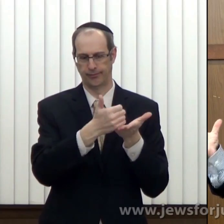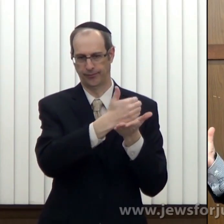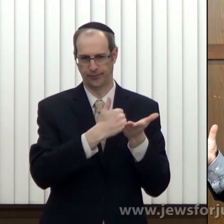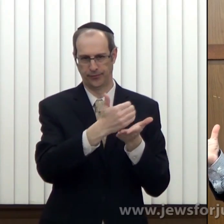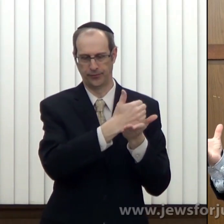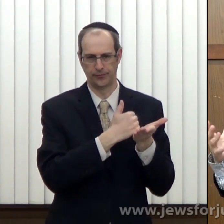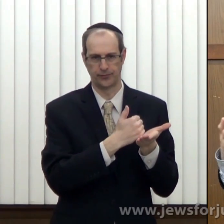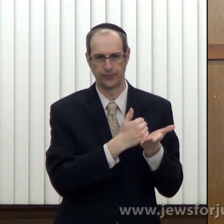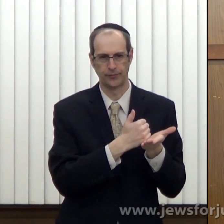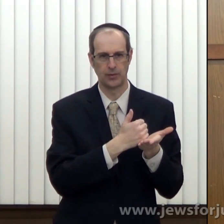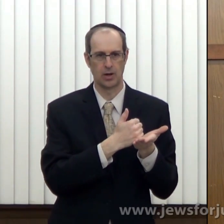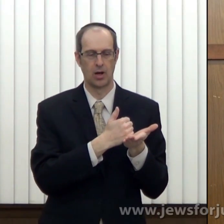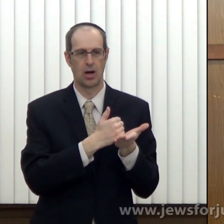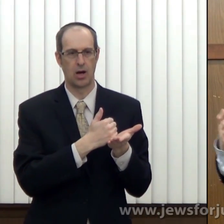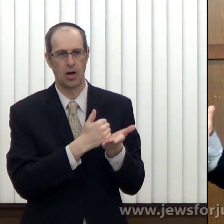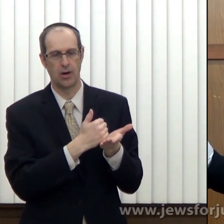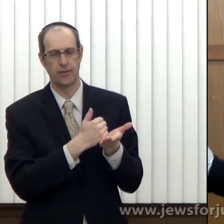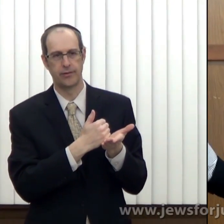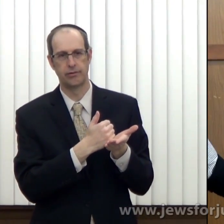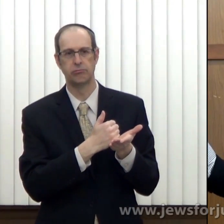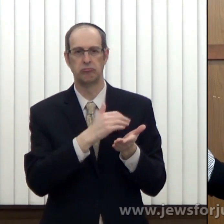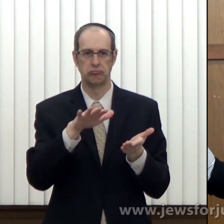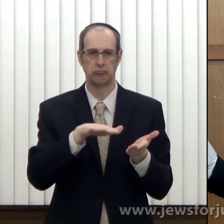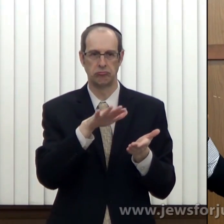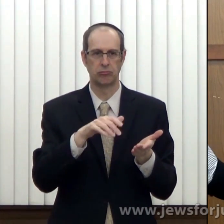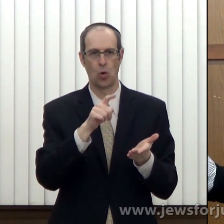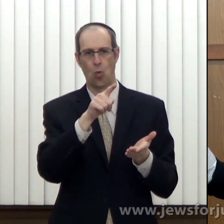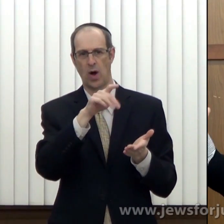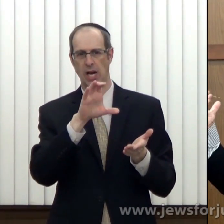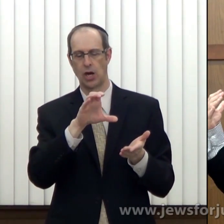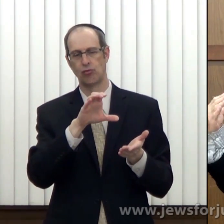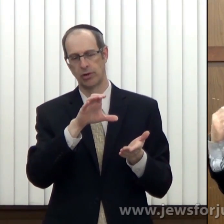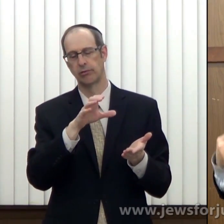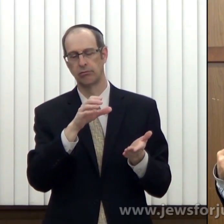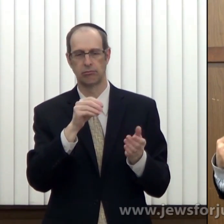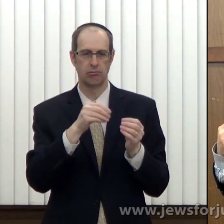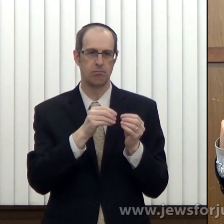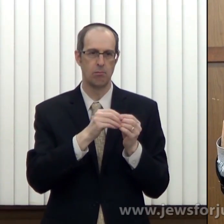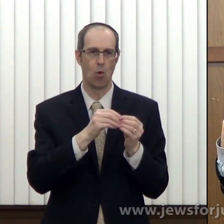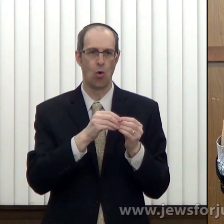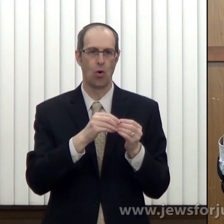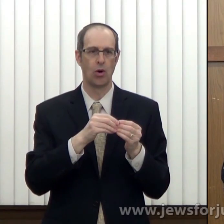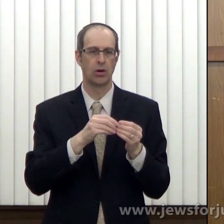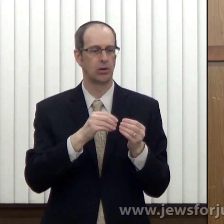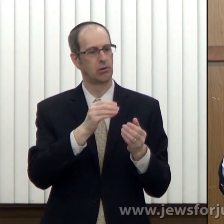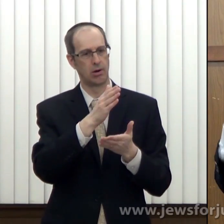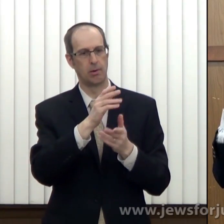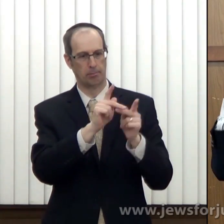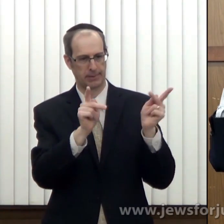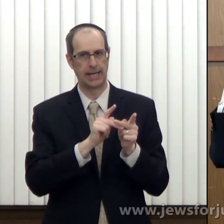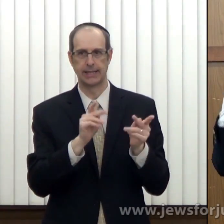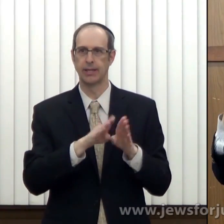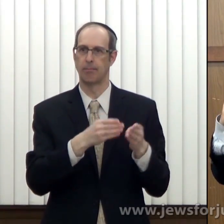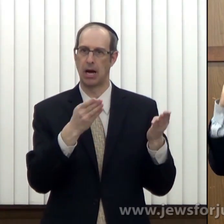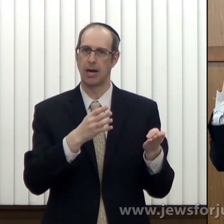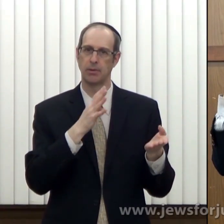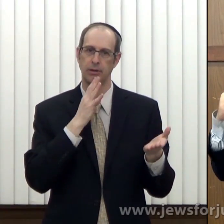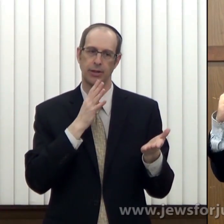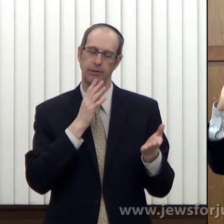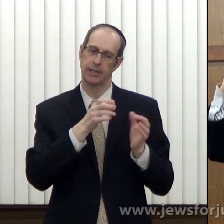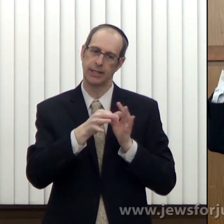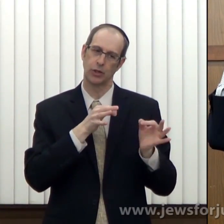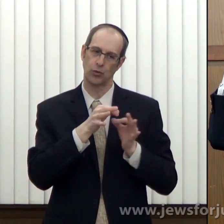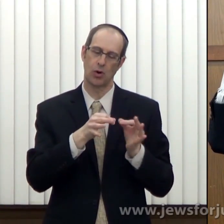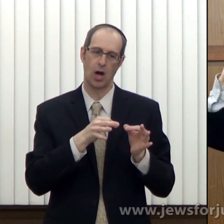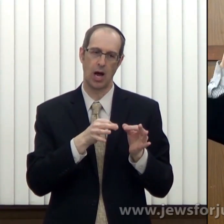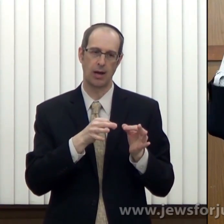large collection of, let's say, approximately 100 or more passages in the Bible which speak about